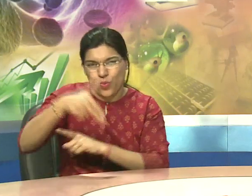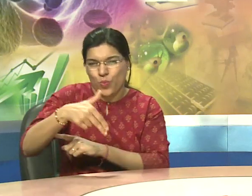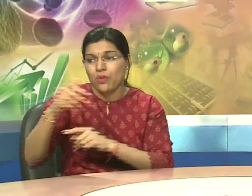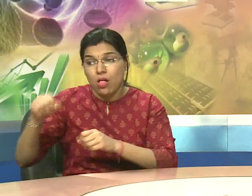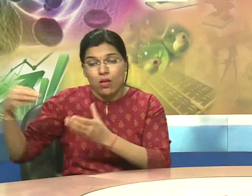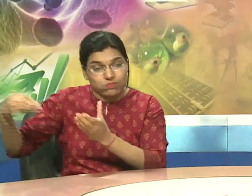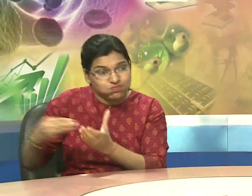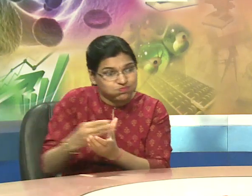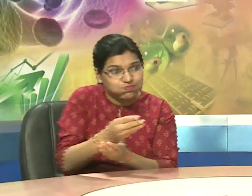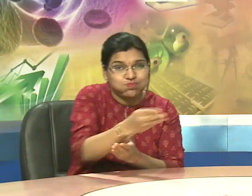pipeline transport